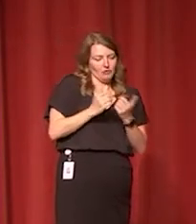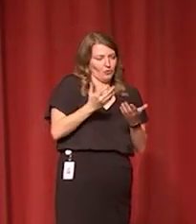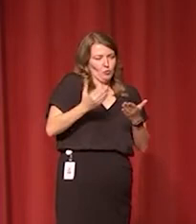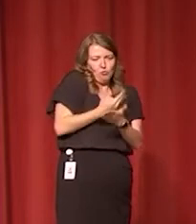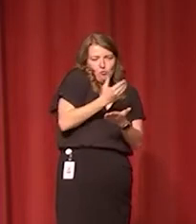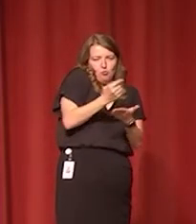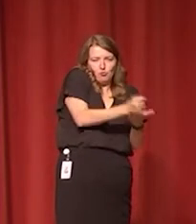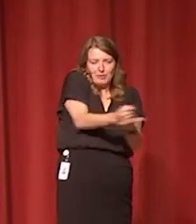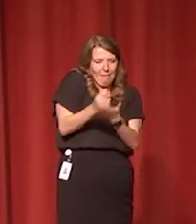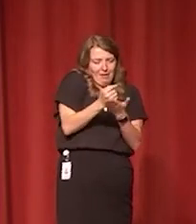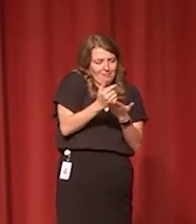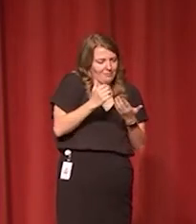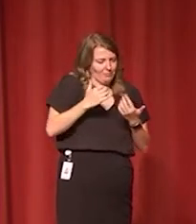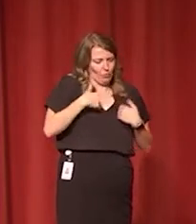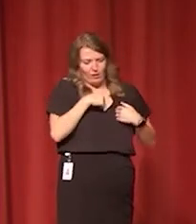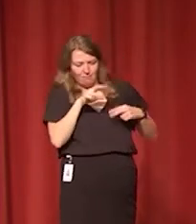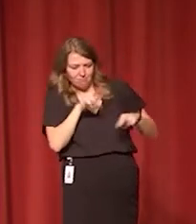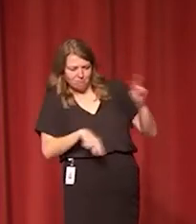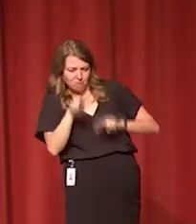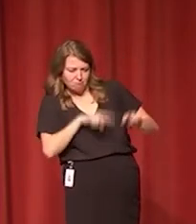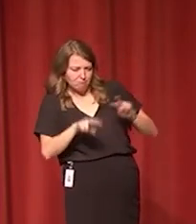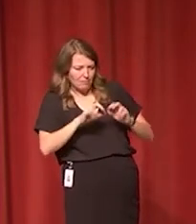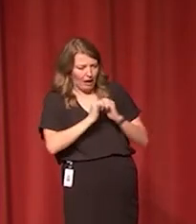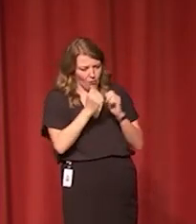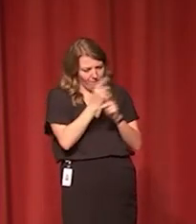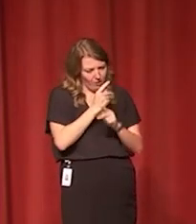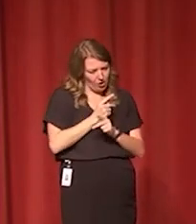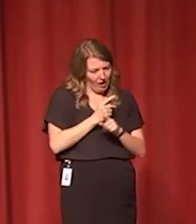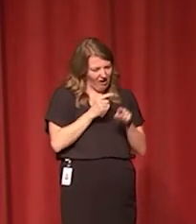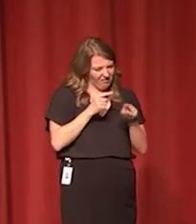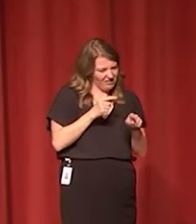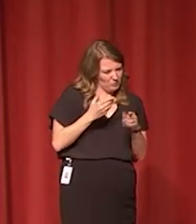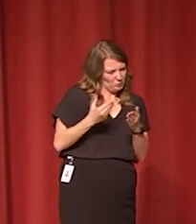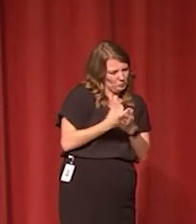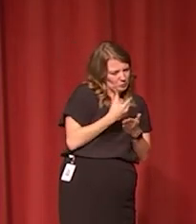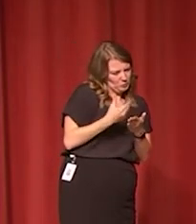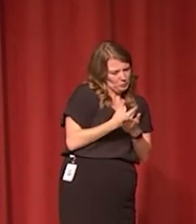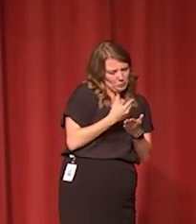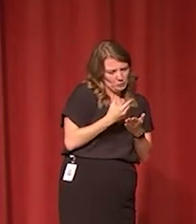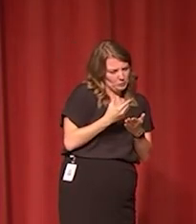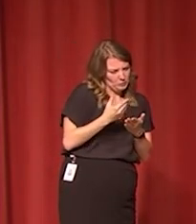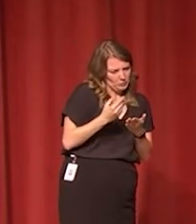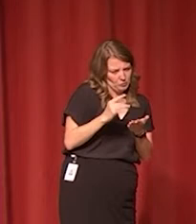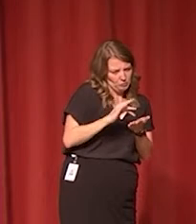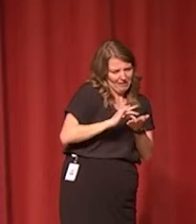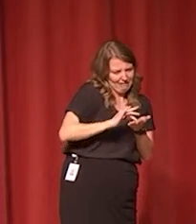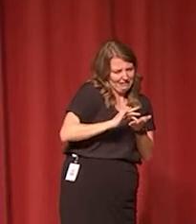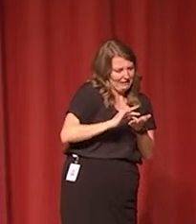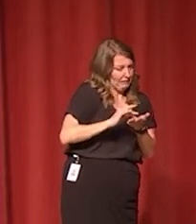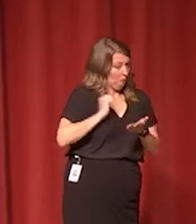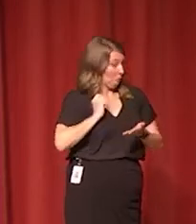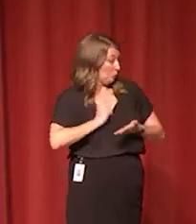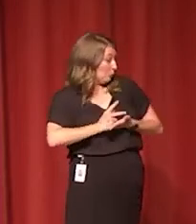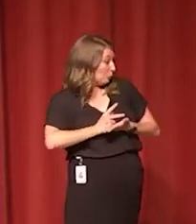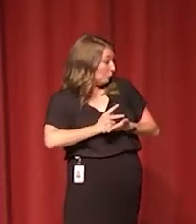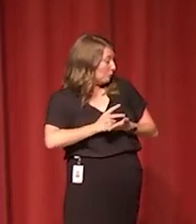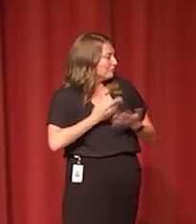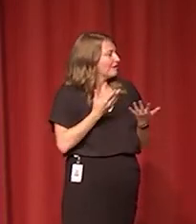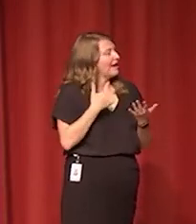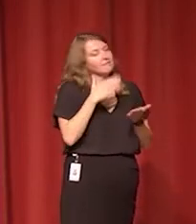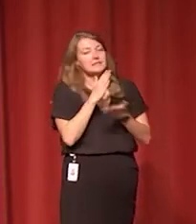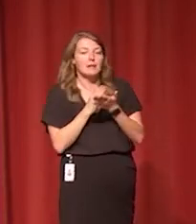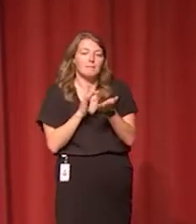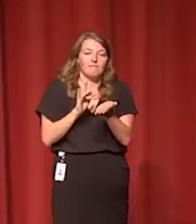does, like, a healthcare system figure out what are we going to do with these different agents? Do we approve? You know, there's something called the Pharmacy